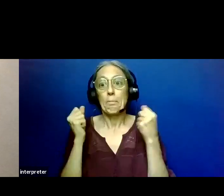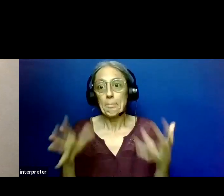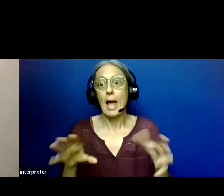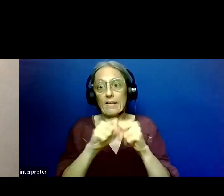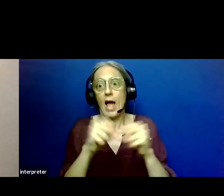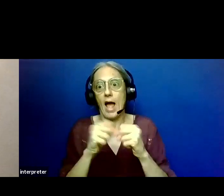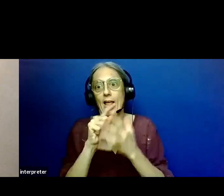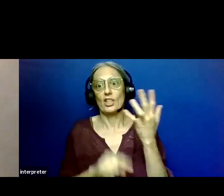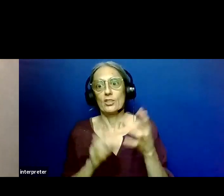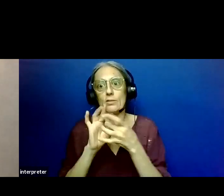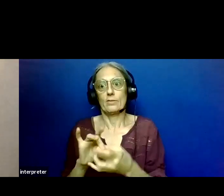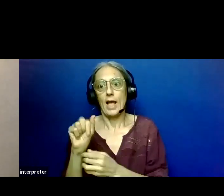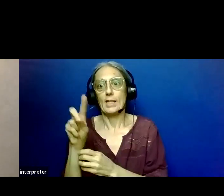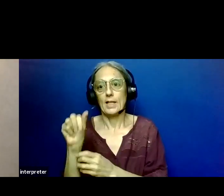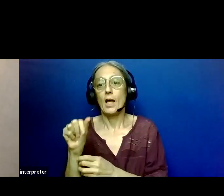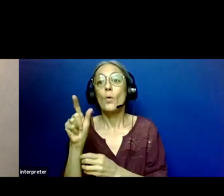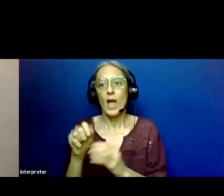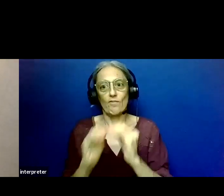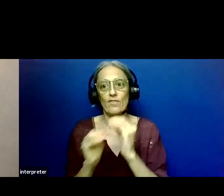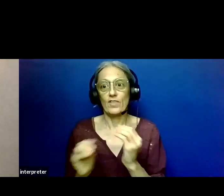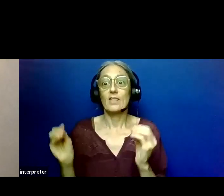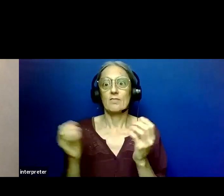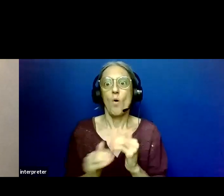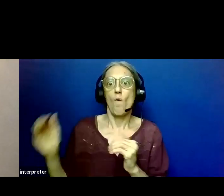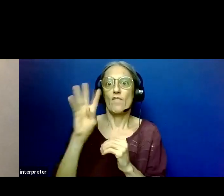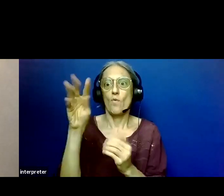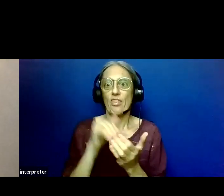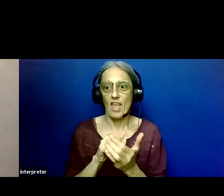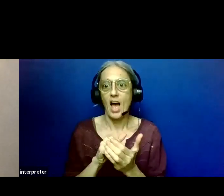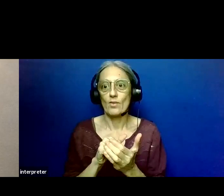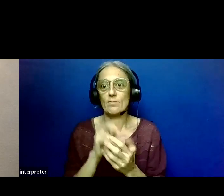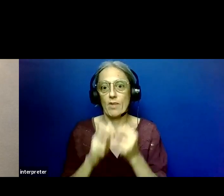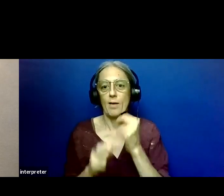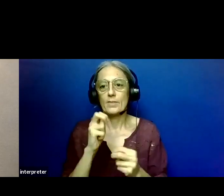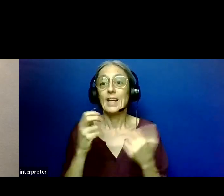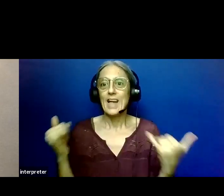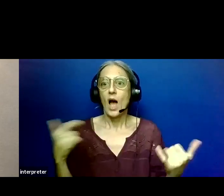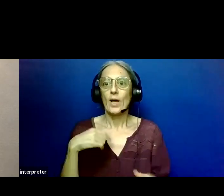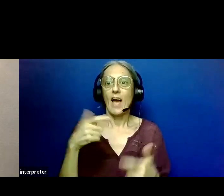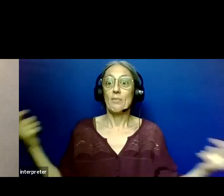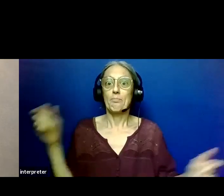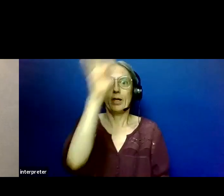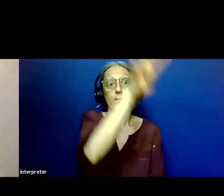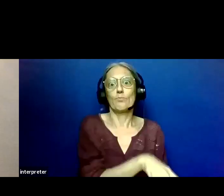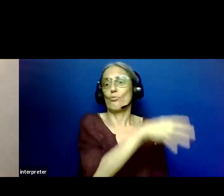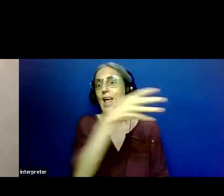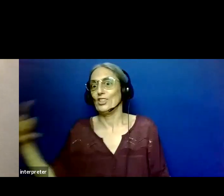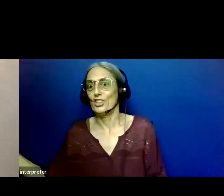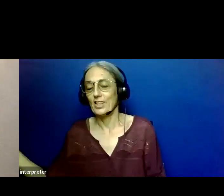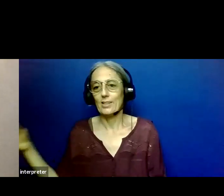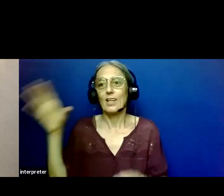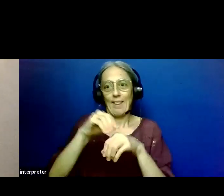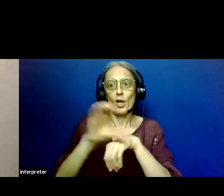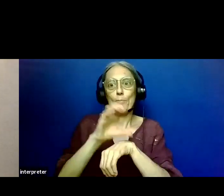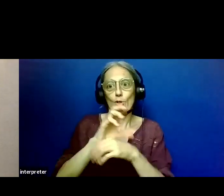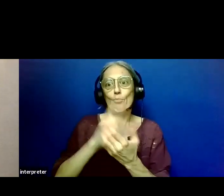So now we have a list in a super duper Excel spreadsheet in a computer program.